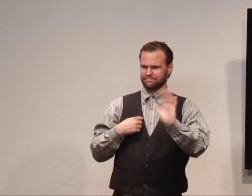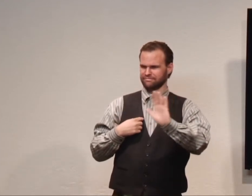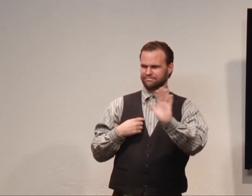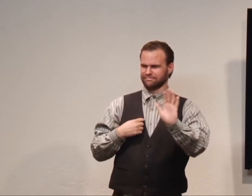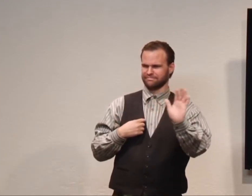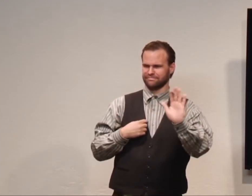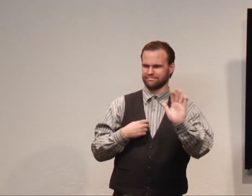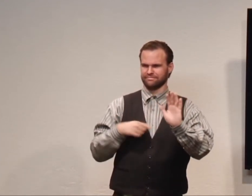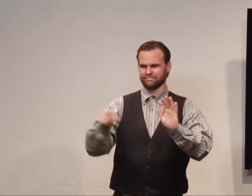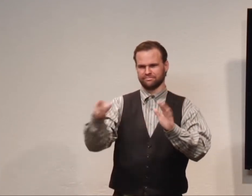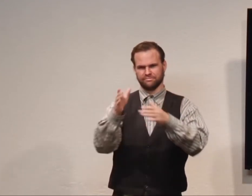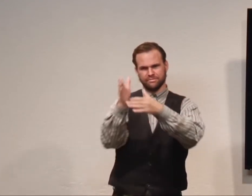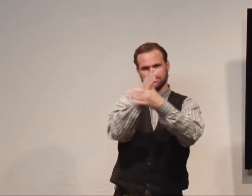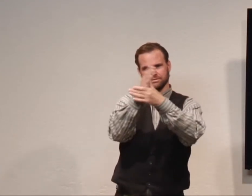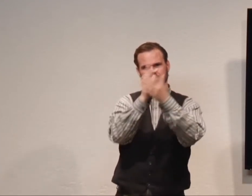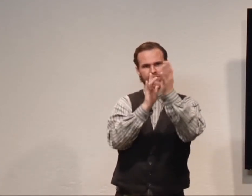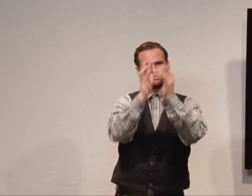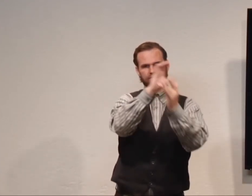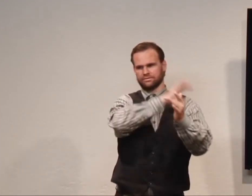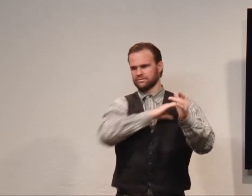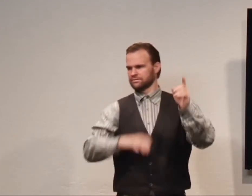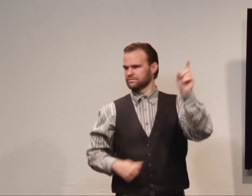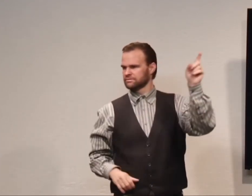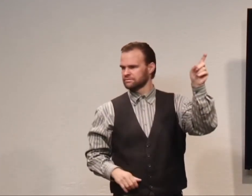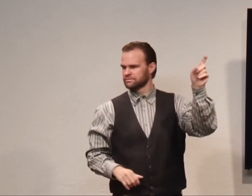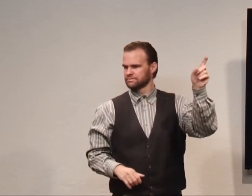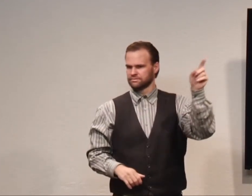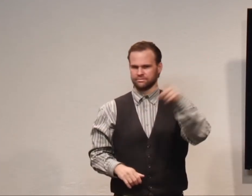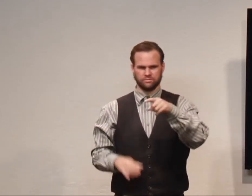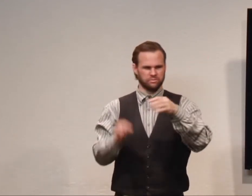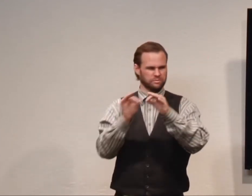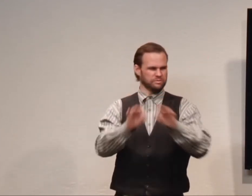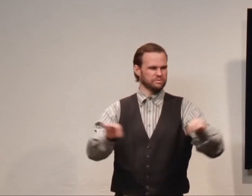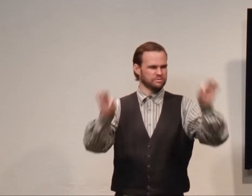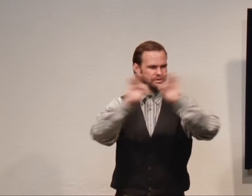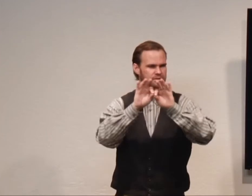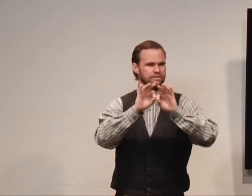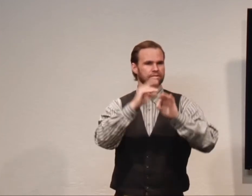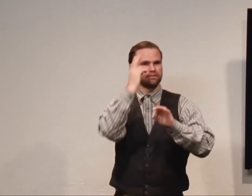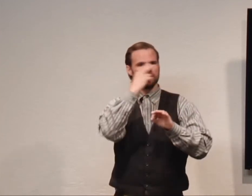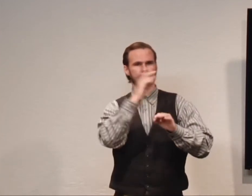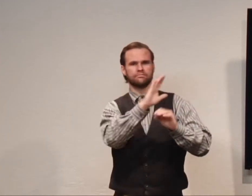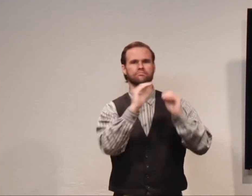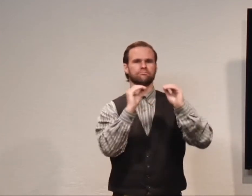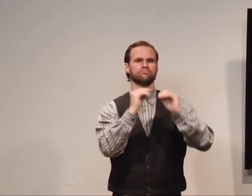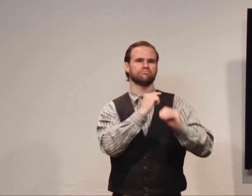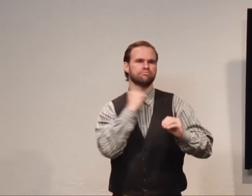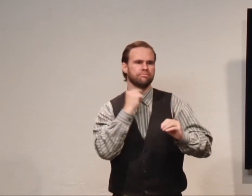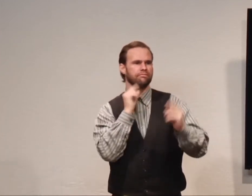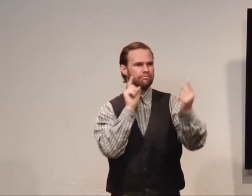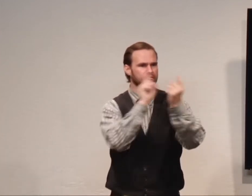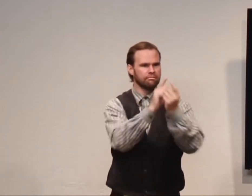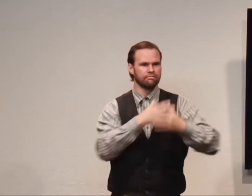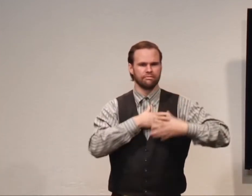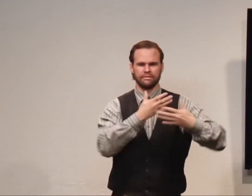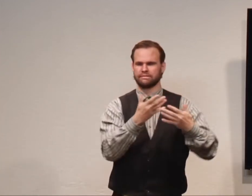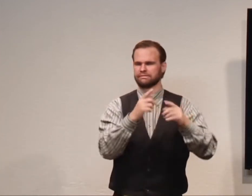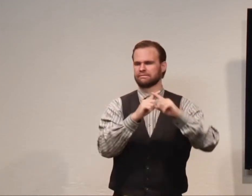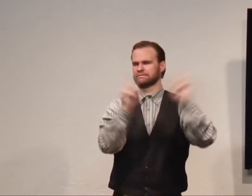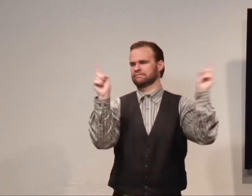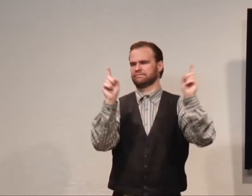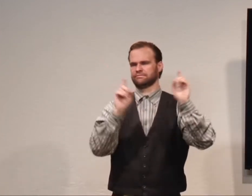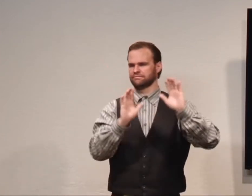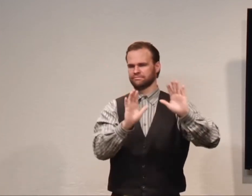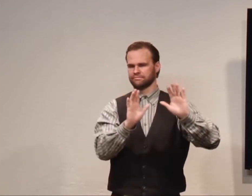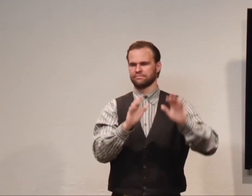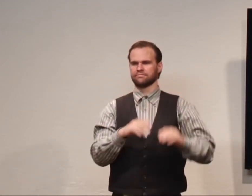And we don't confess, you know, you don't confess your sins to me, you confess your sins to Jesus Christ. But the Catholic Church has a